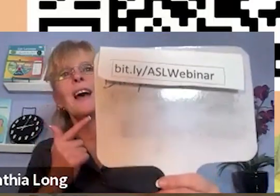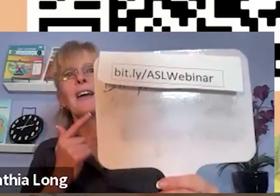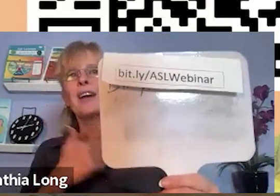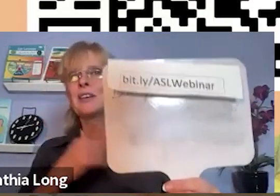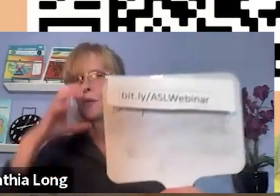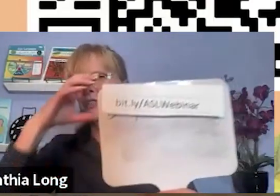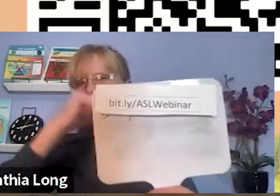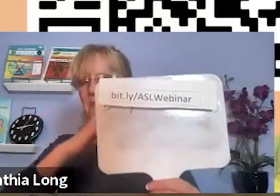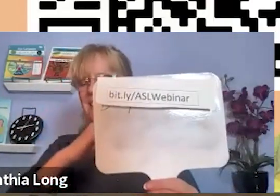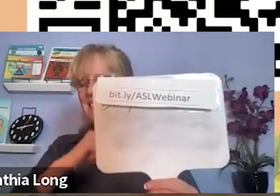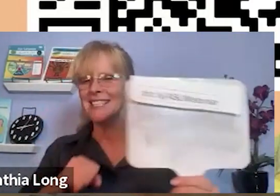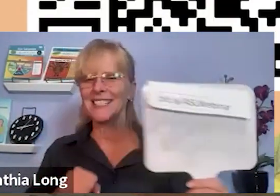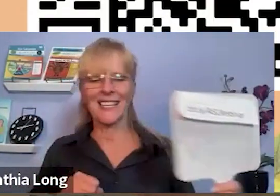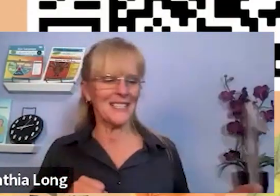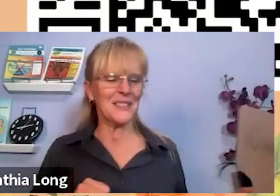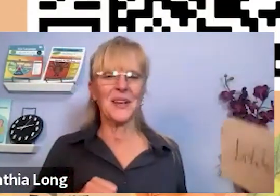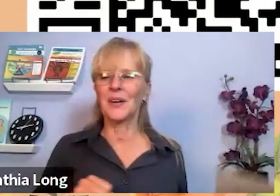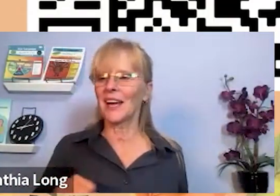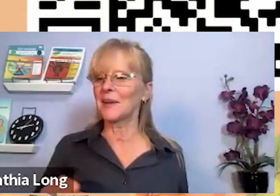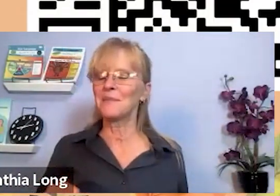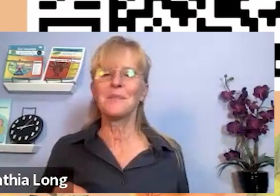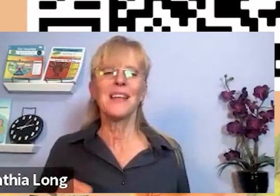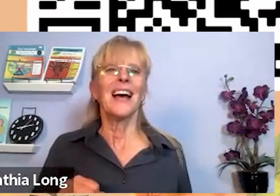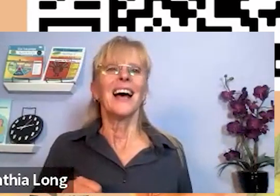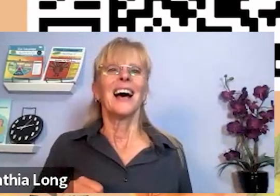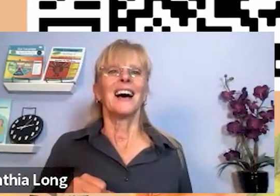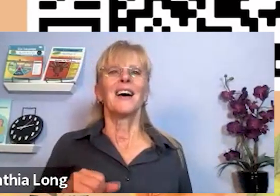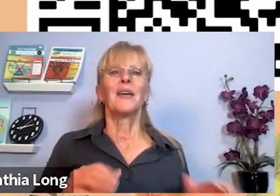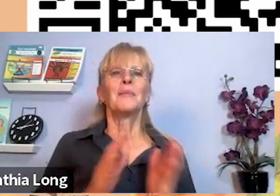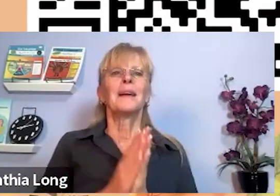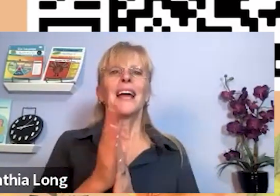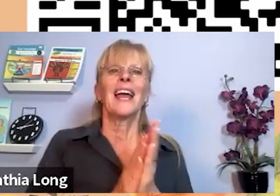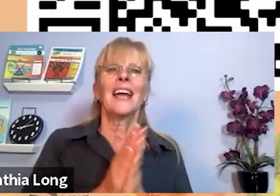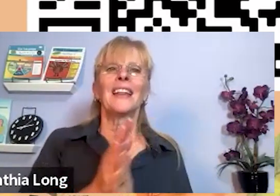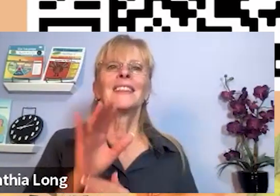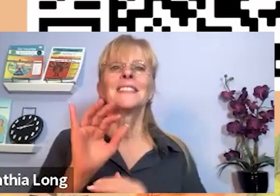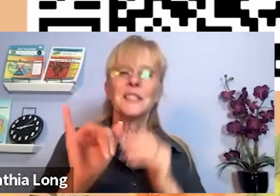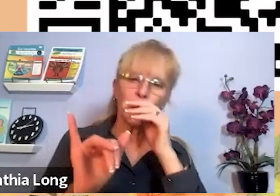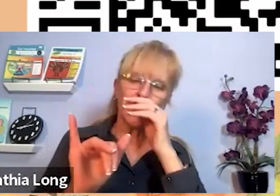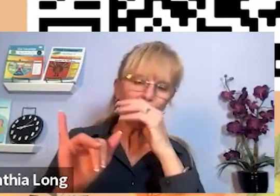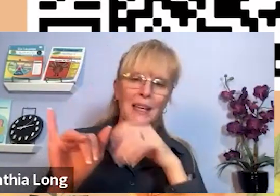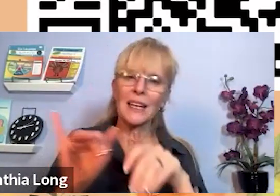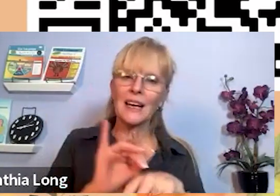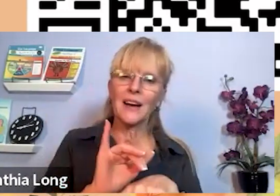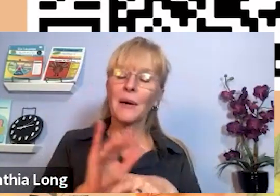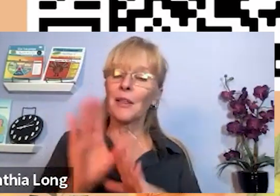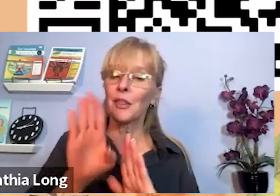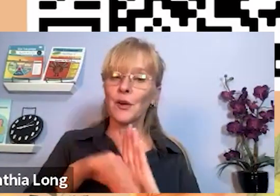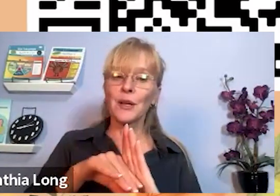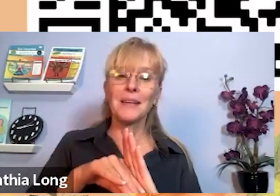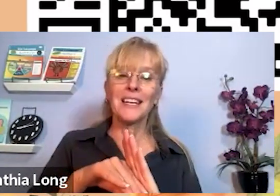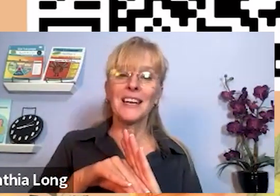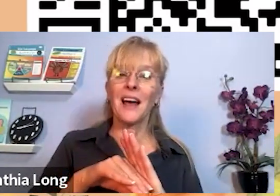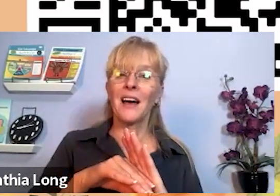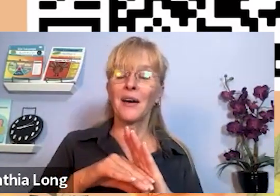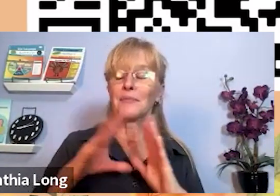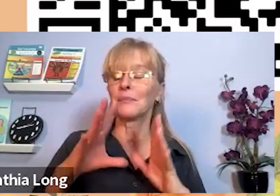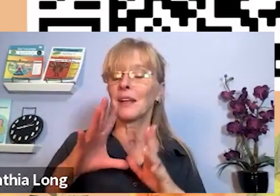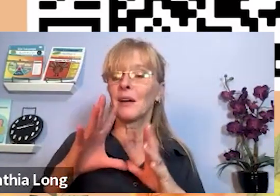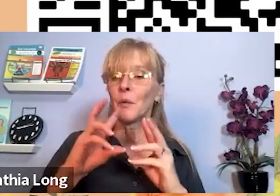are going live. I don't want you to miss these things, okay? And this is going to be a